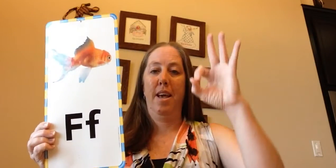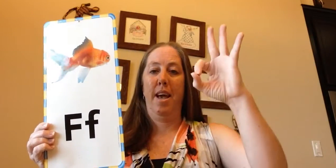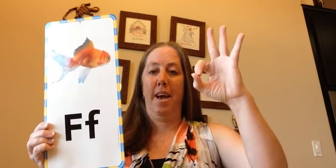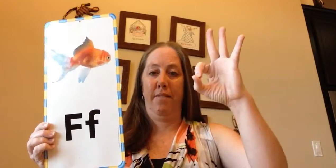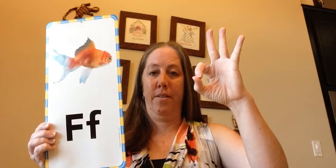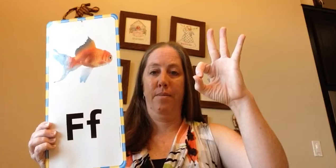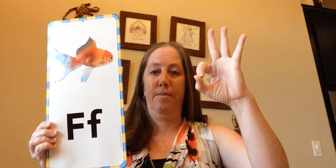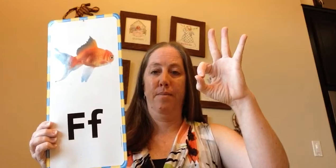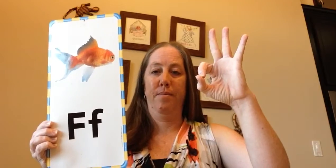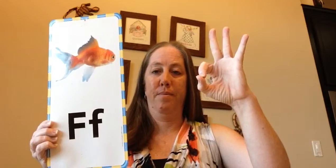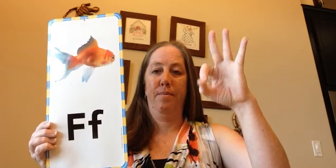F.